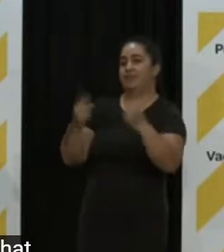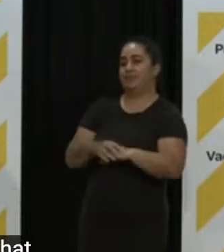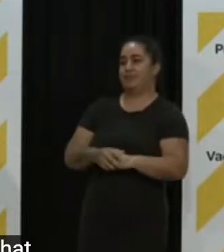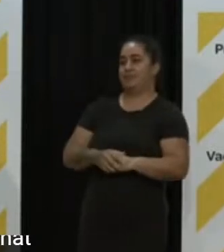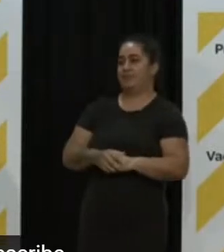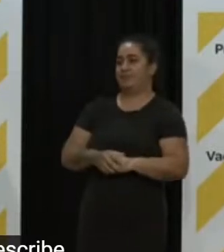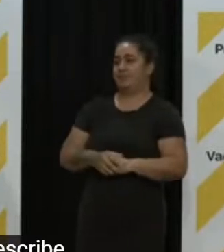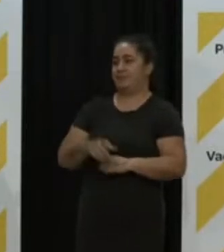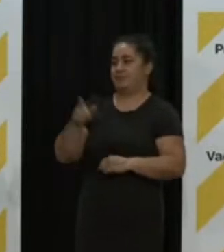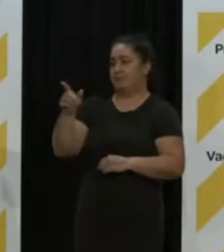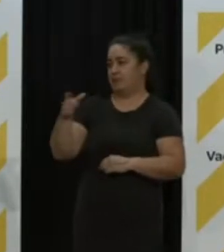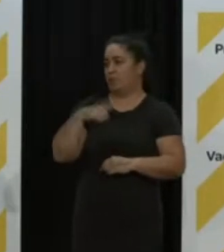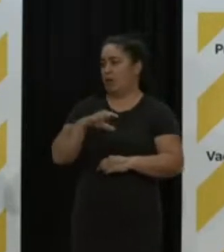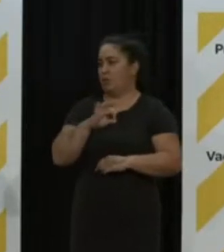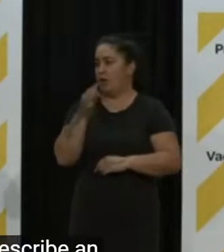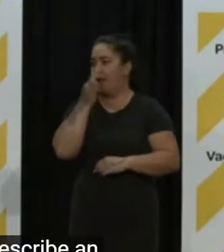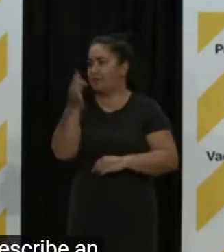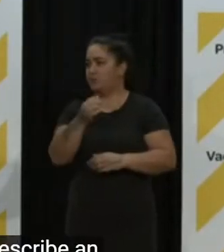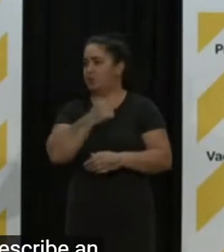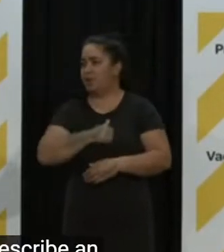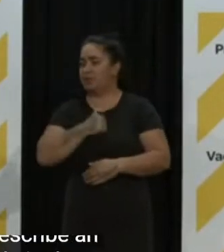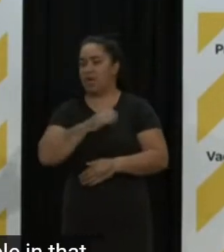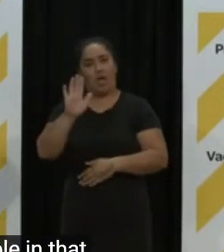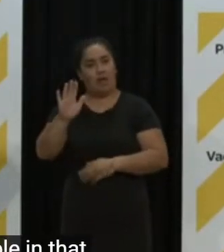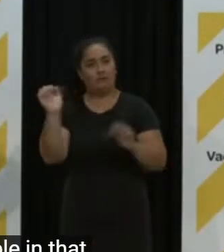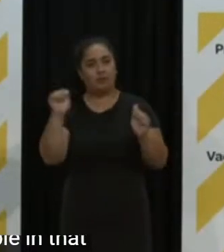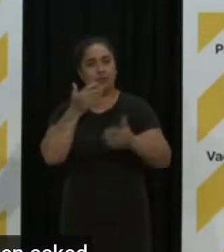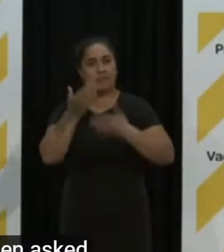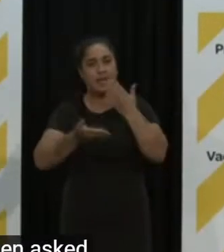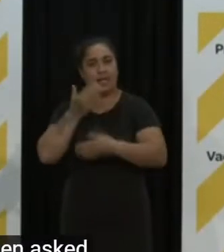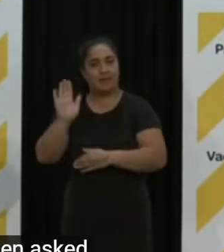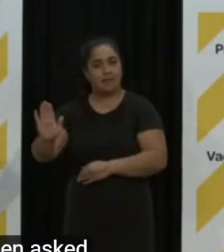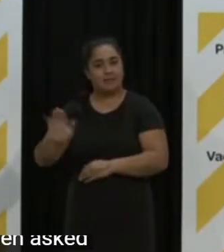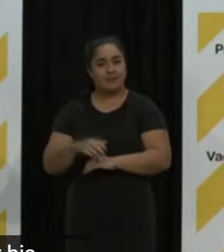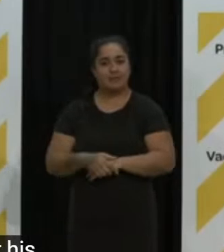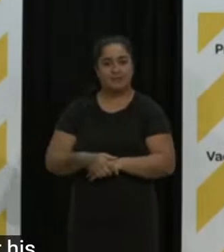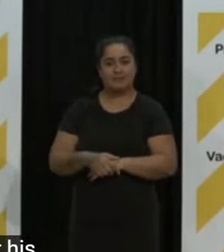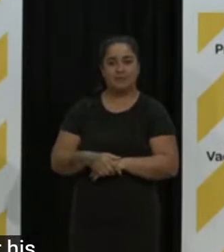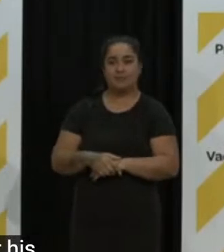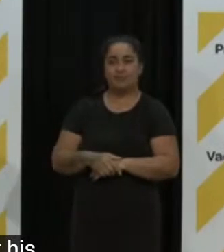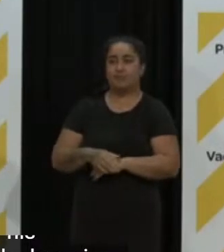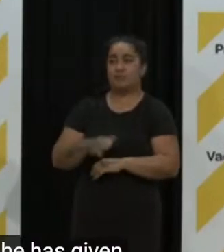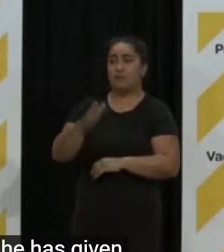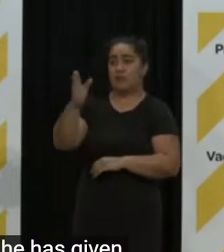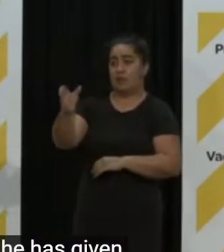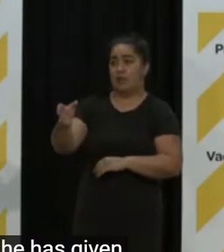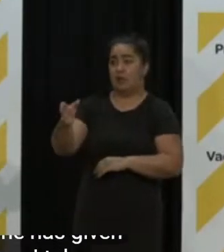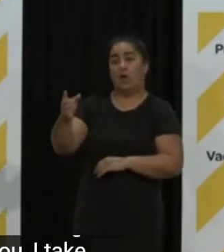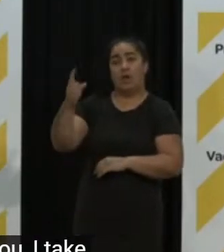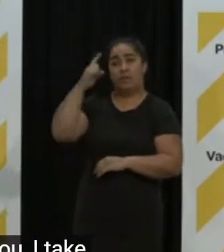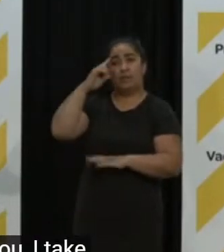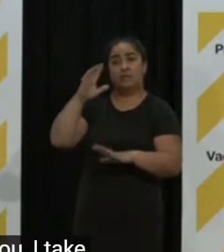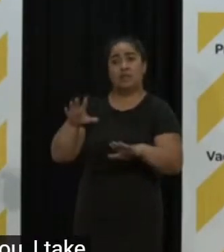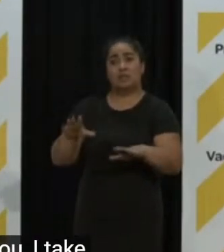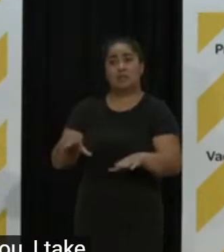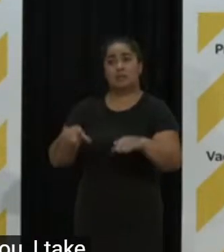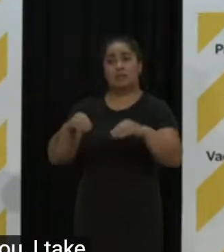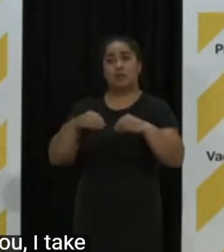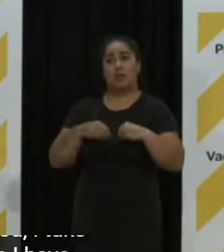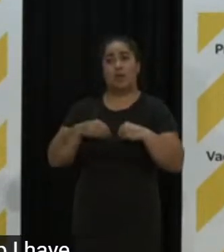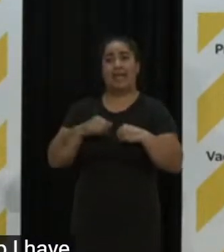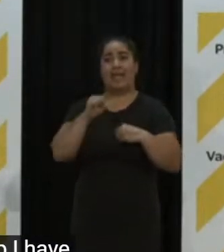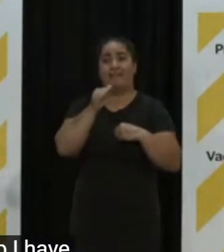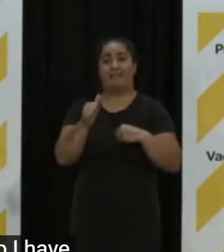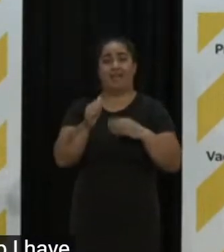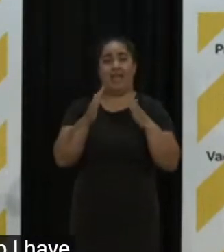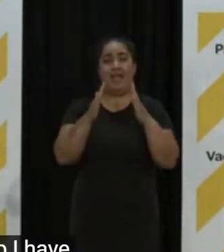ask him to apologise? I've just set out the reason. Sorry? I've just set out the reason. Jane? Do you think it's acceptable that Kāinga Order is